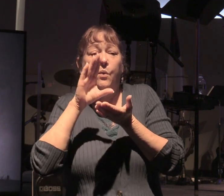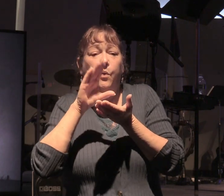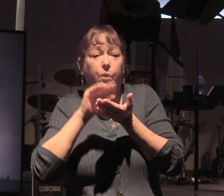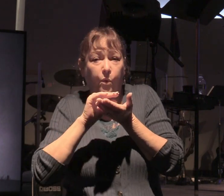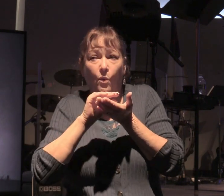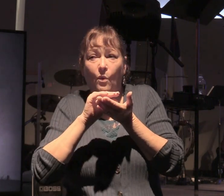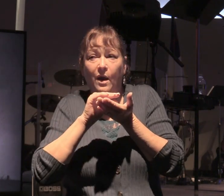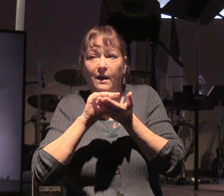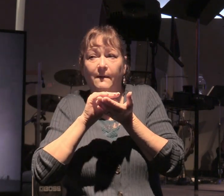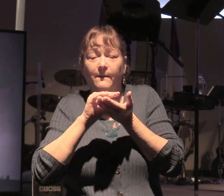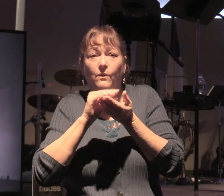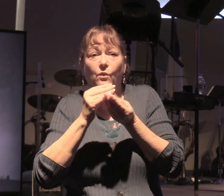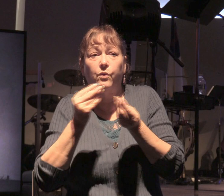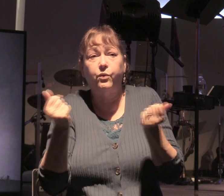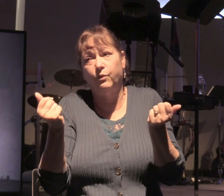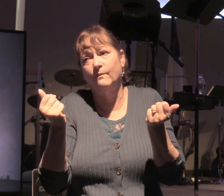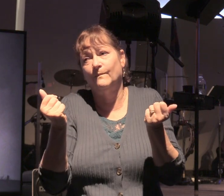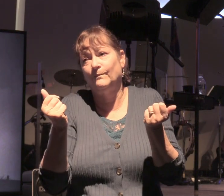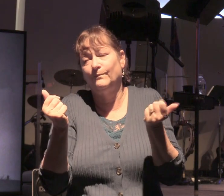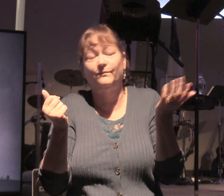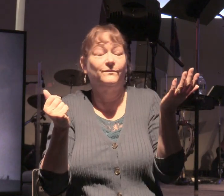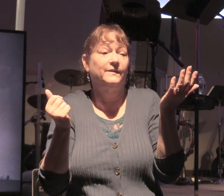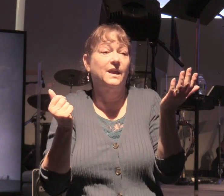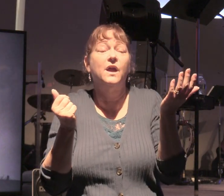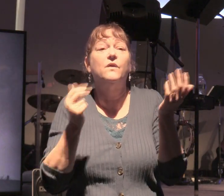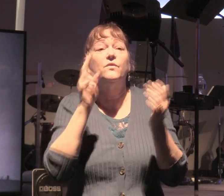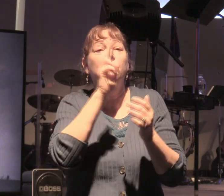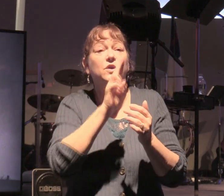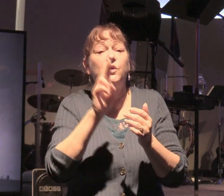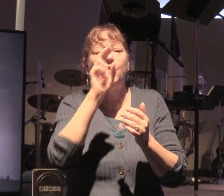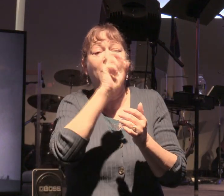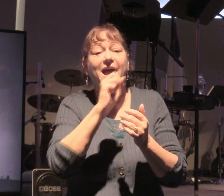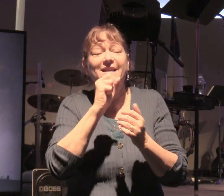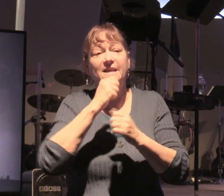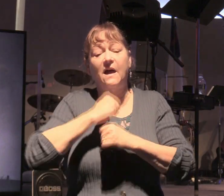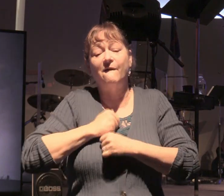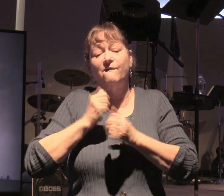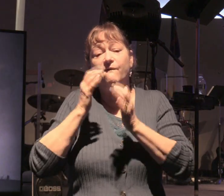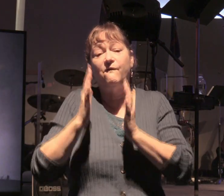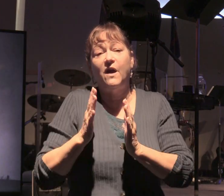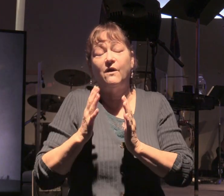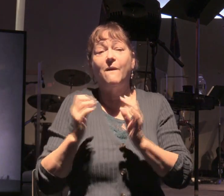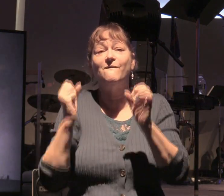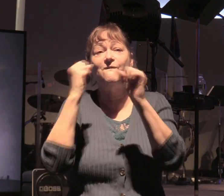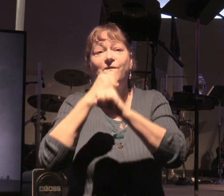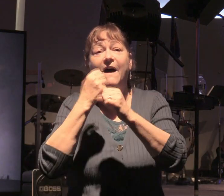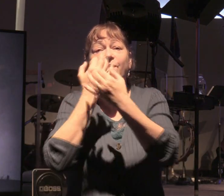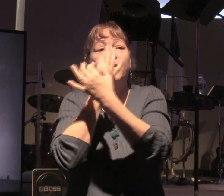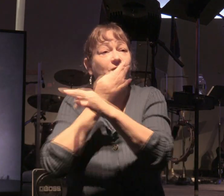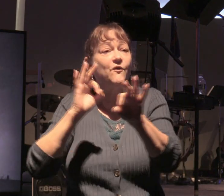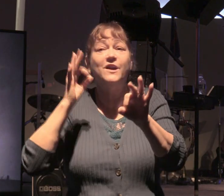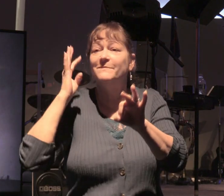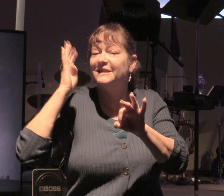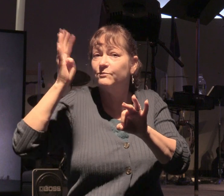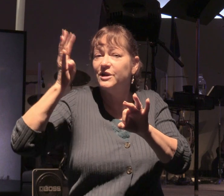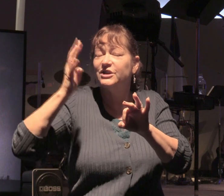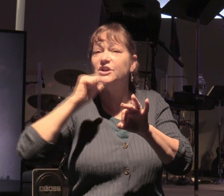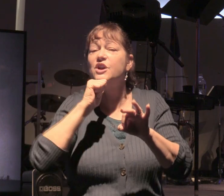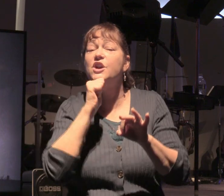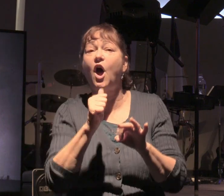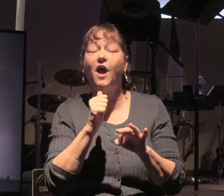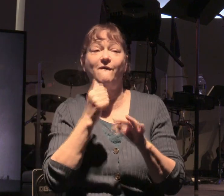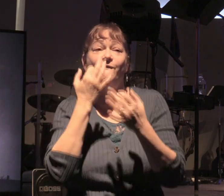eyes. The United States veteran fought for the freedom of speech, not for free speech